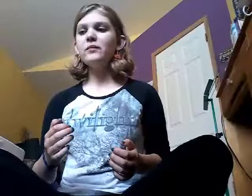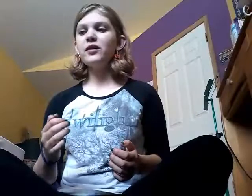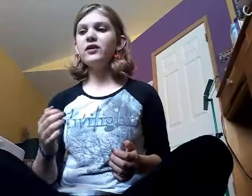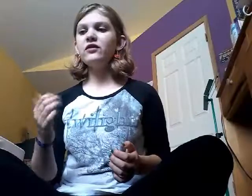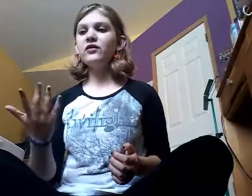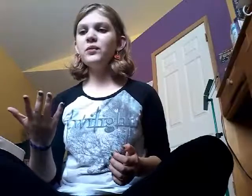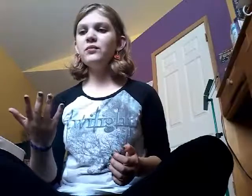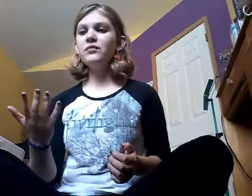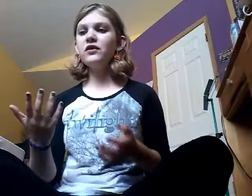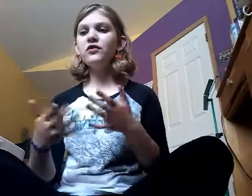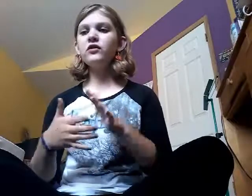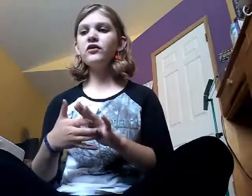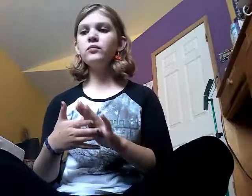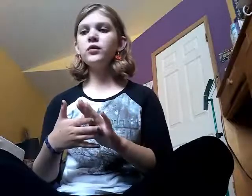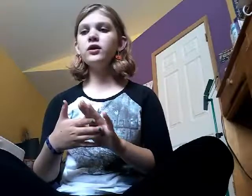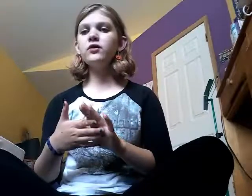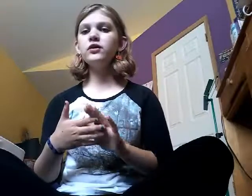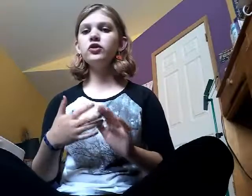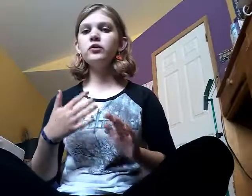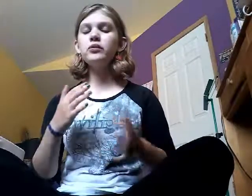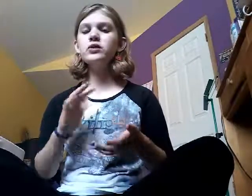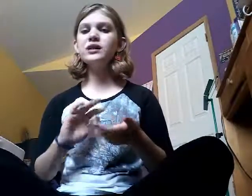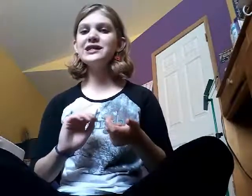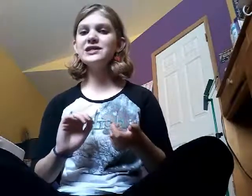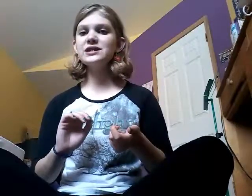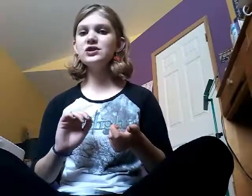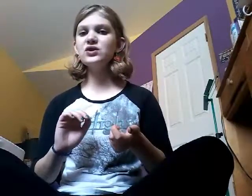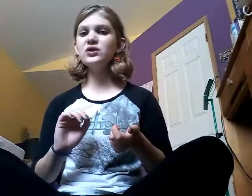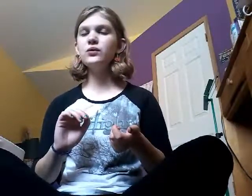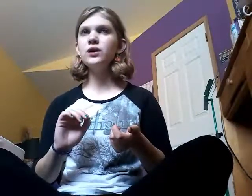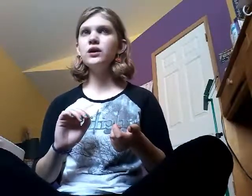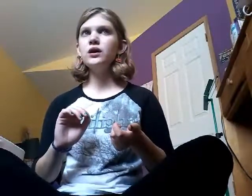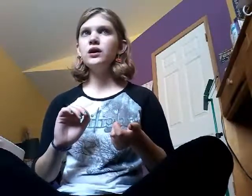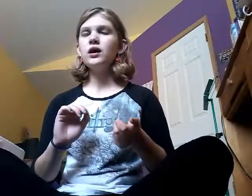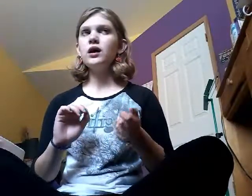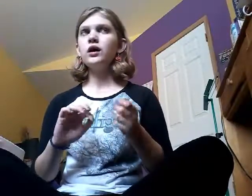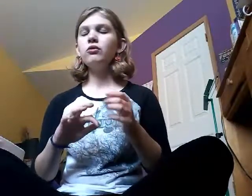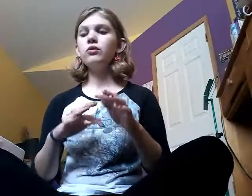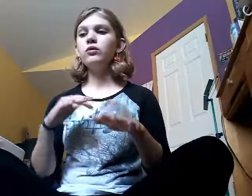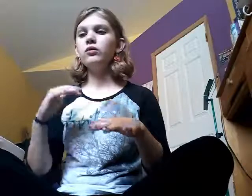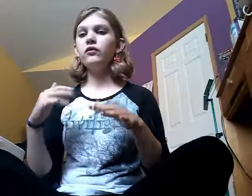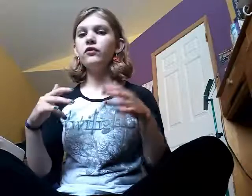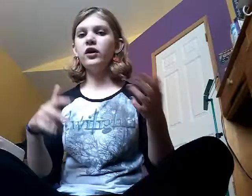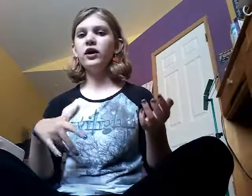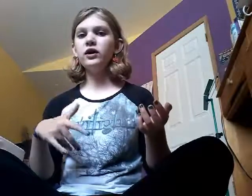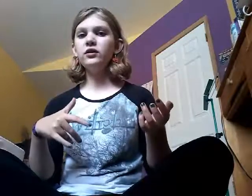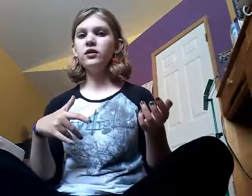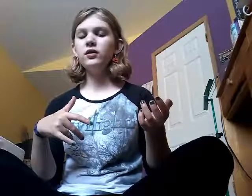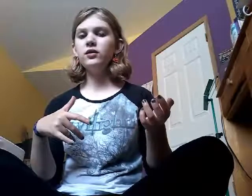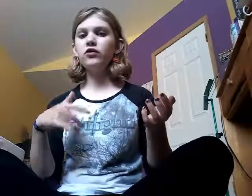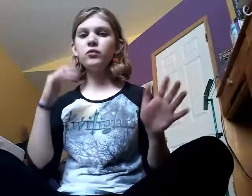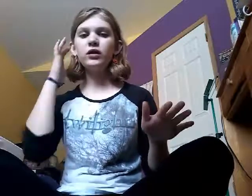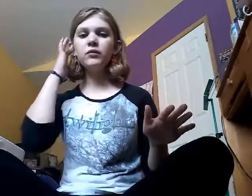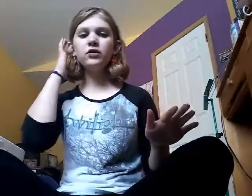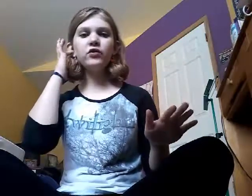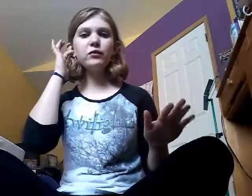And this lesson we are going to do places. So, I will sign. So, what I'm going to do is